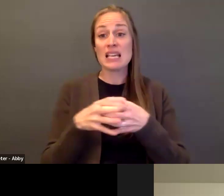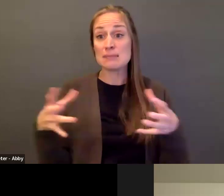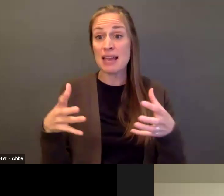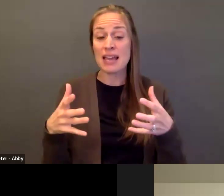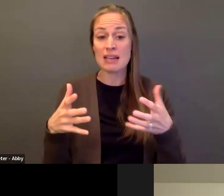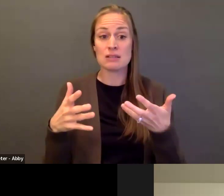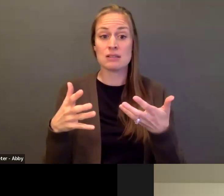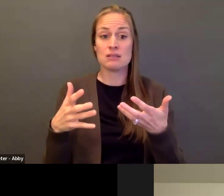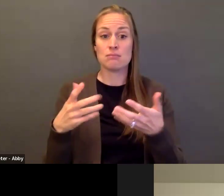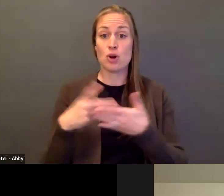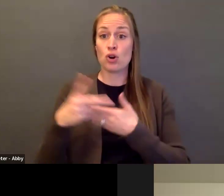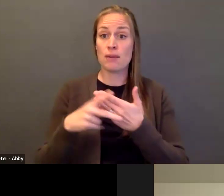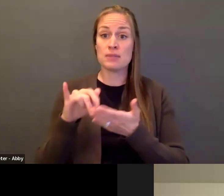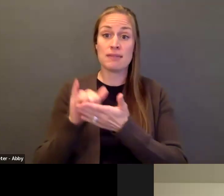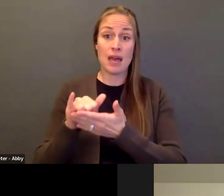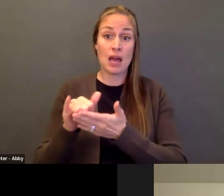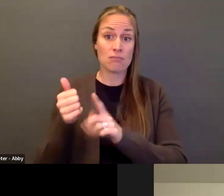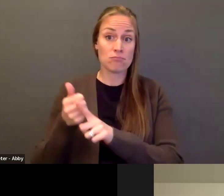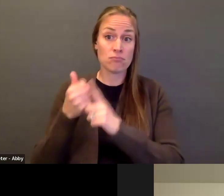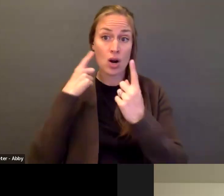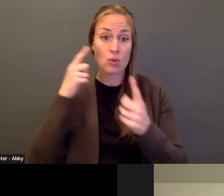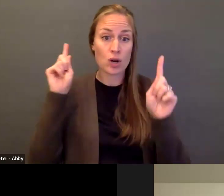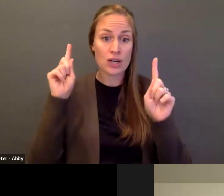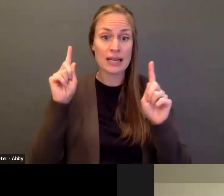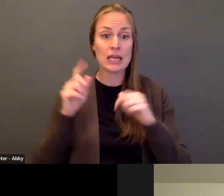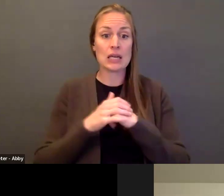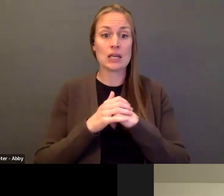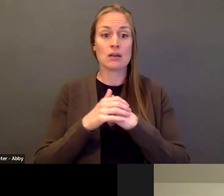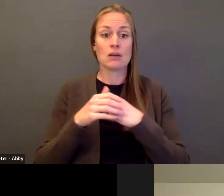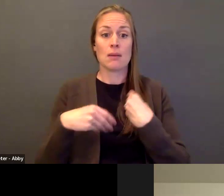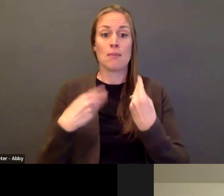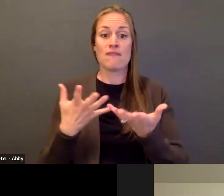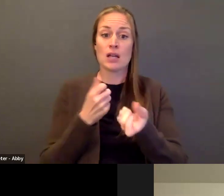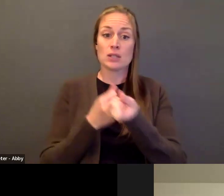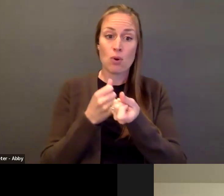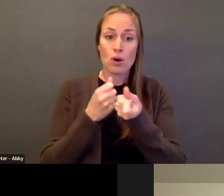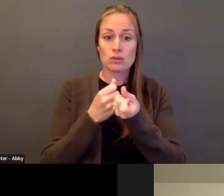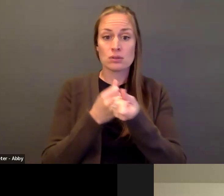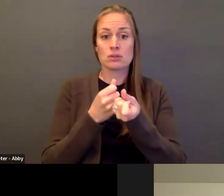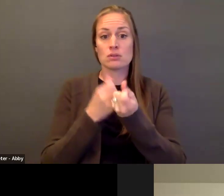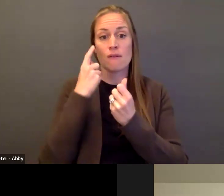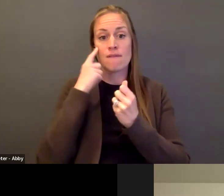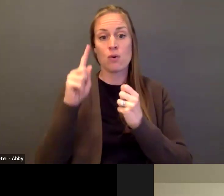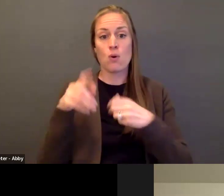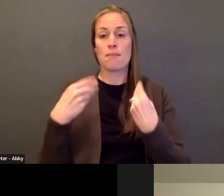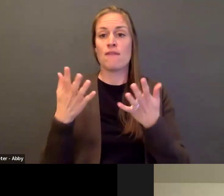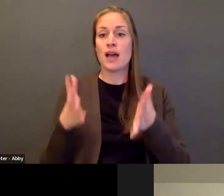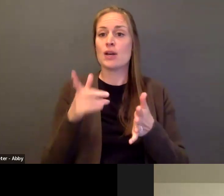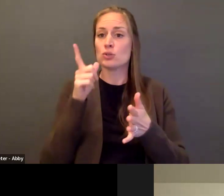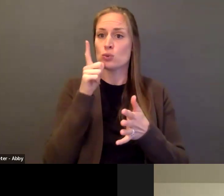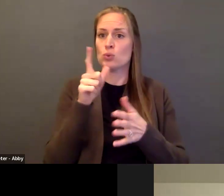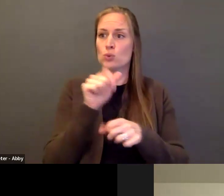supports. There's a lot of talk about capacity building, just increasing the overall knowledge and education of the providers in all